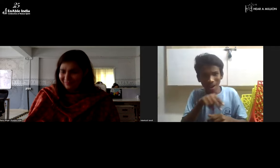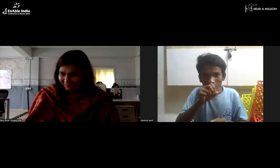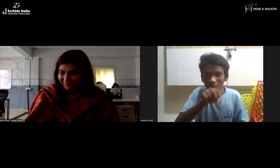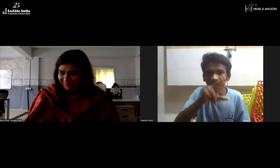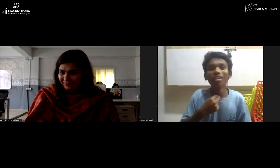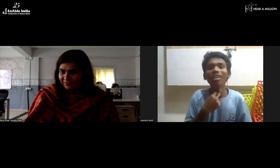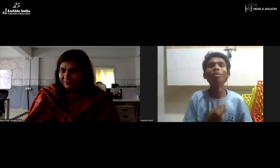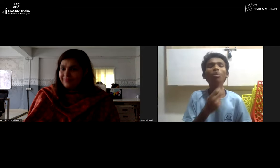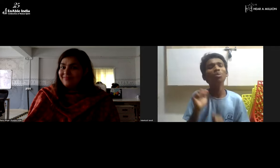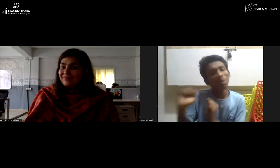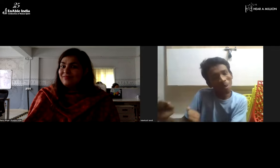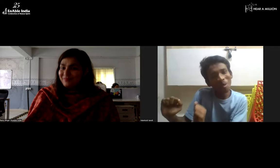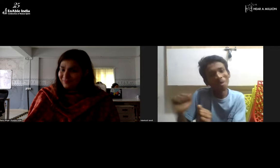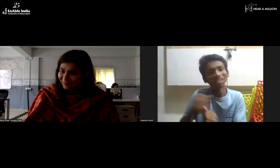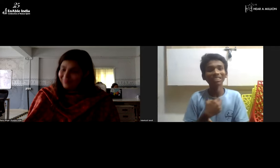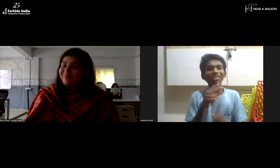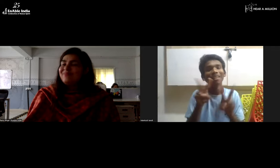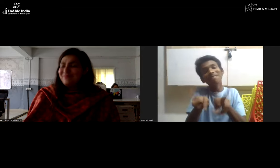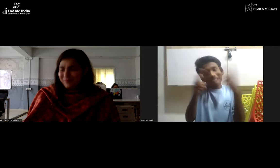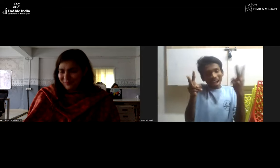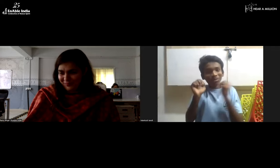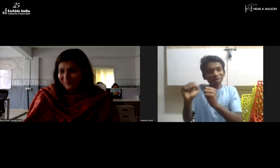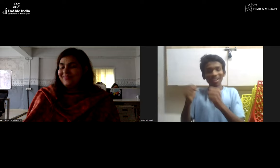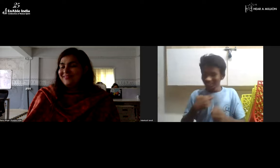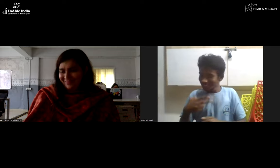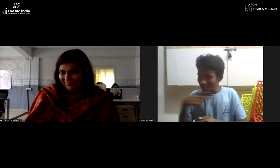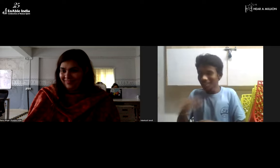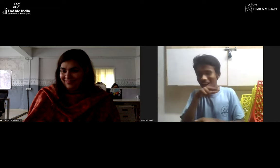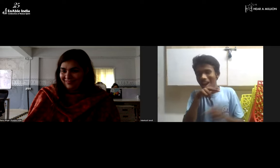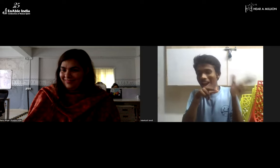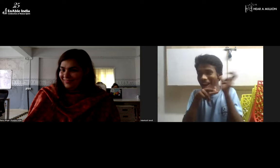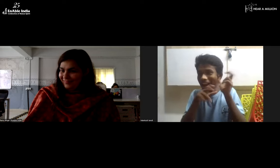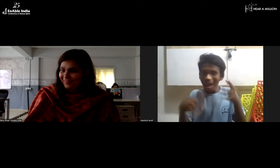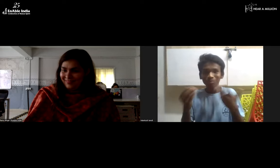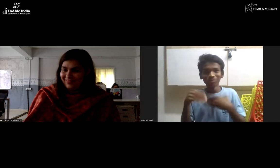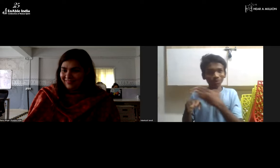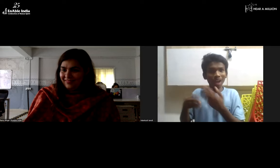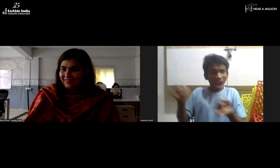why. Explain why. Is your video frozen?